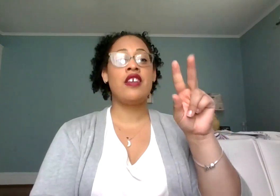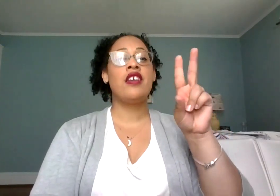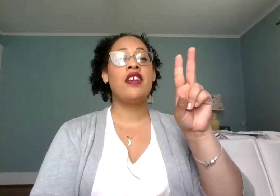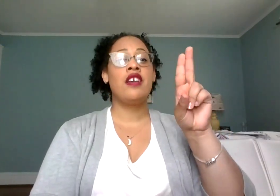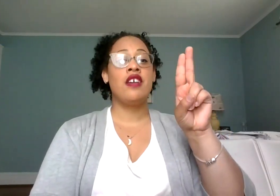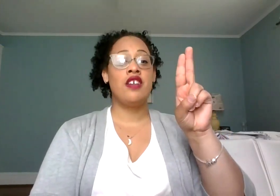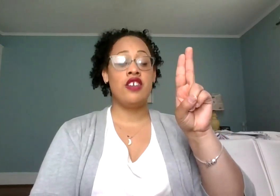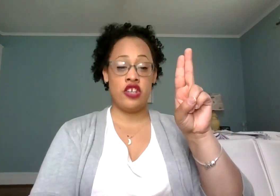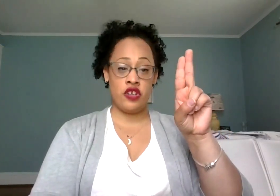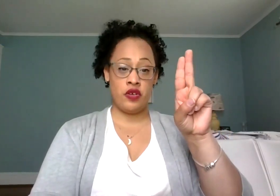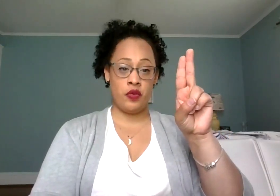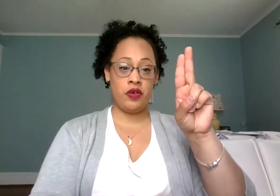U.